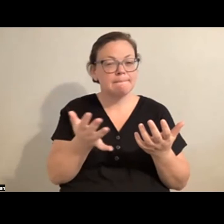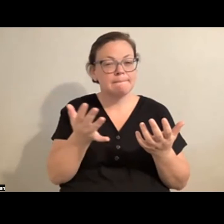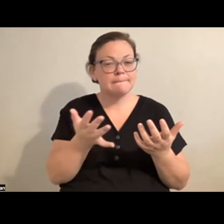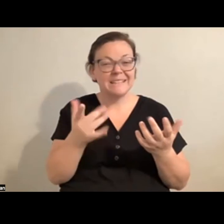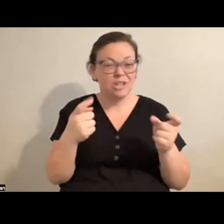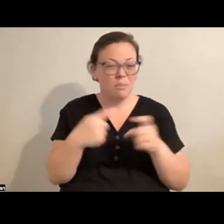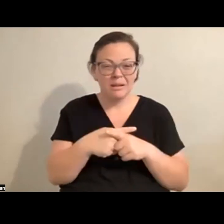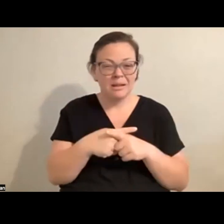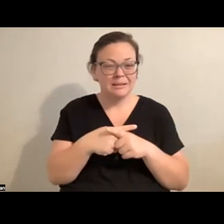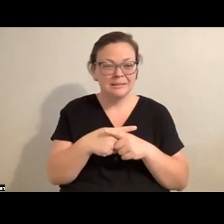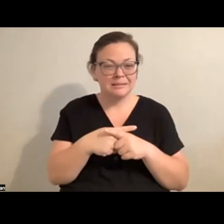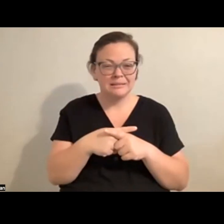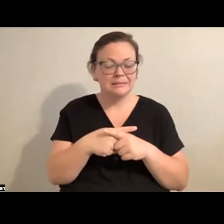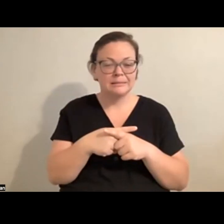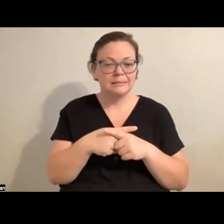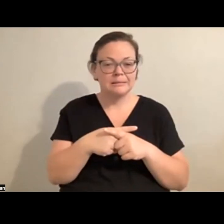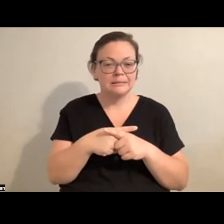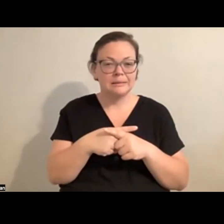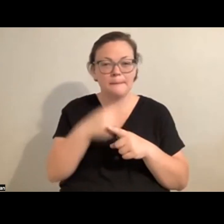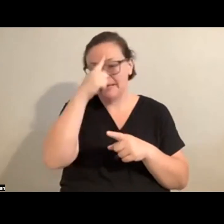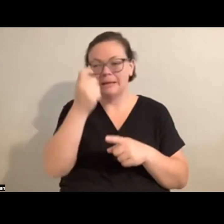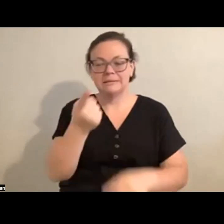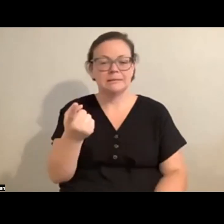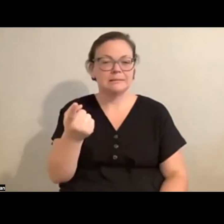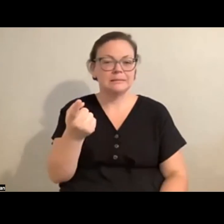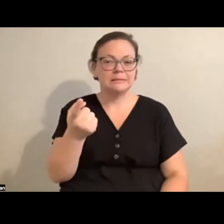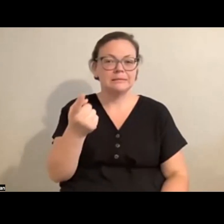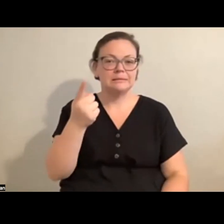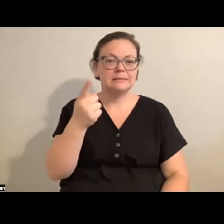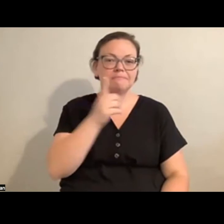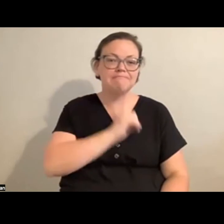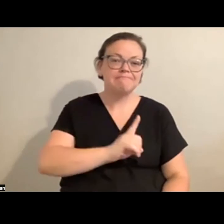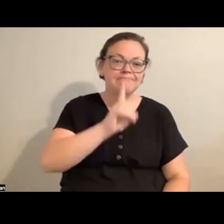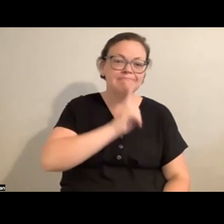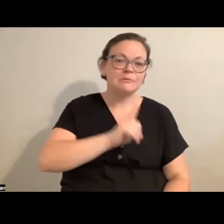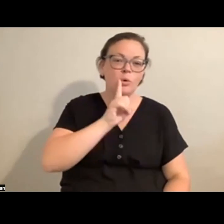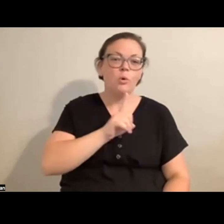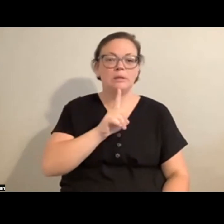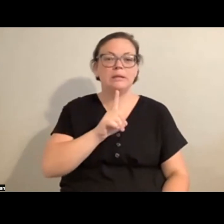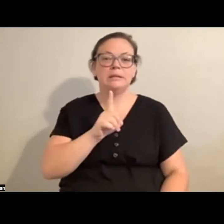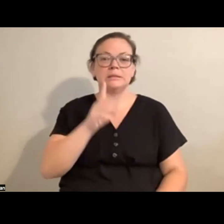complicated by sort of like the loneliness of the bureaucratic process.